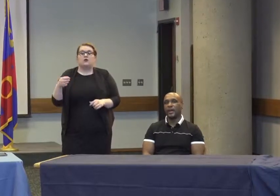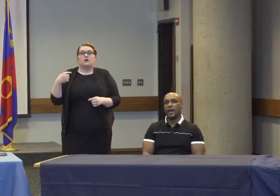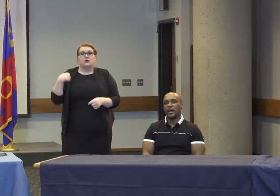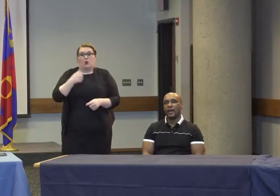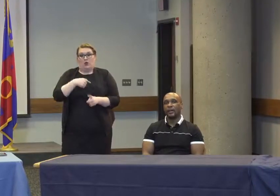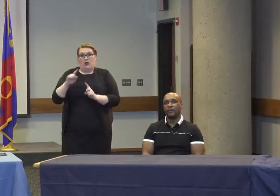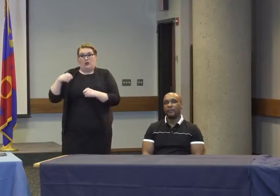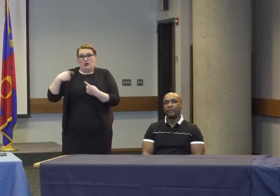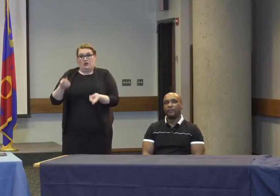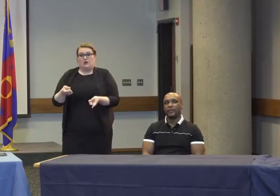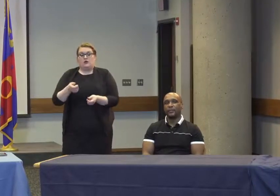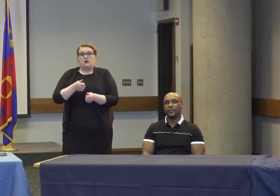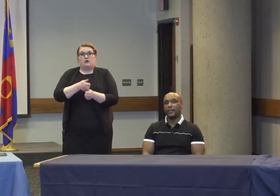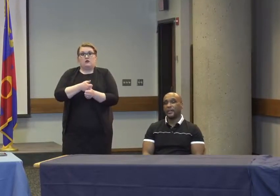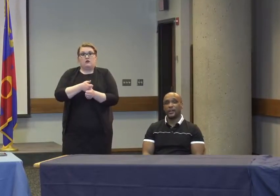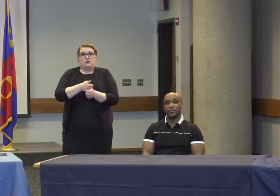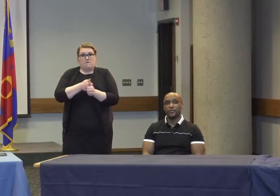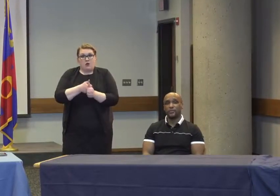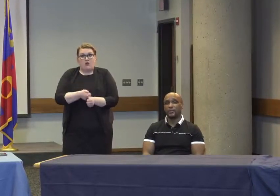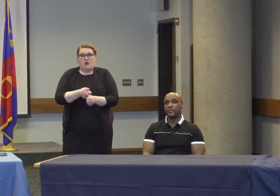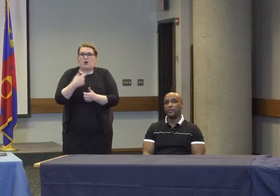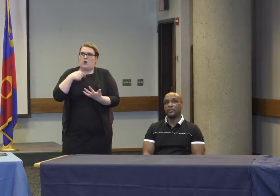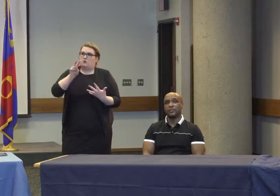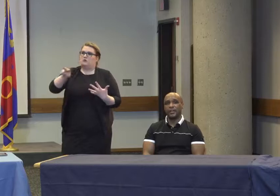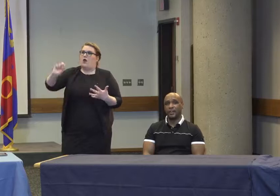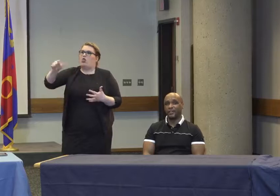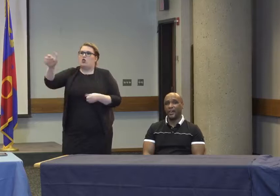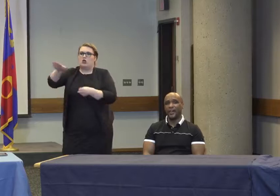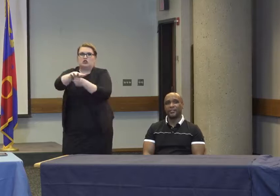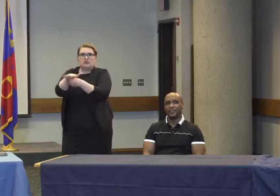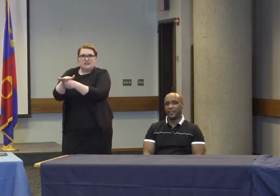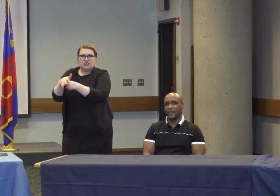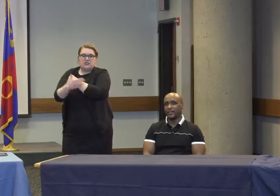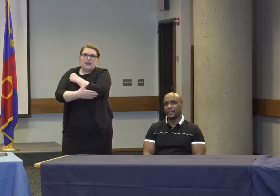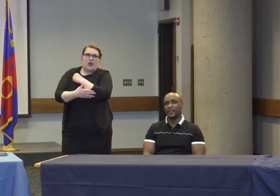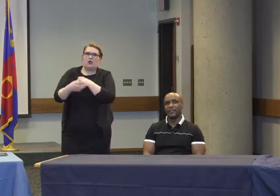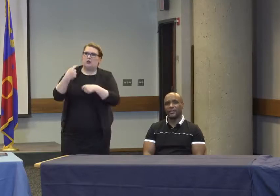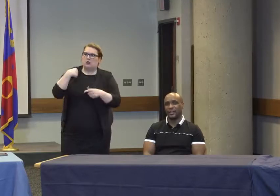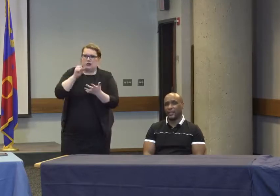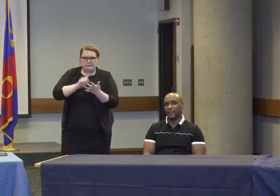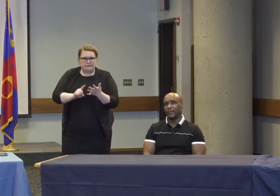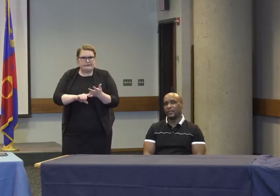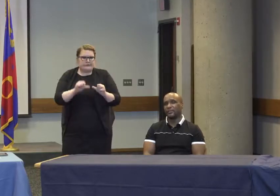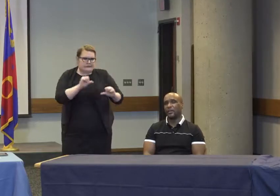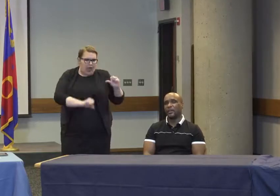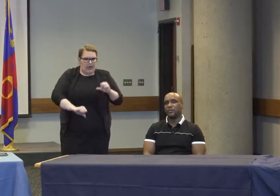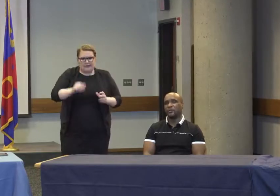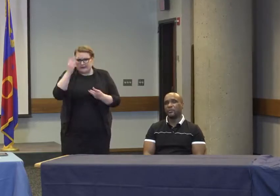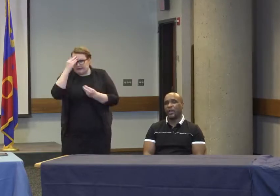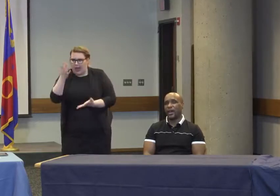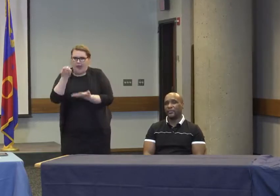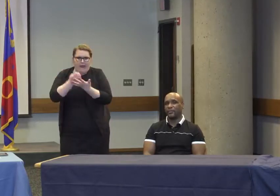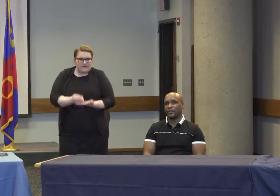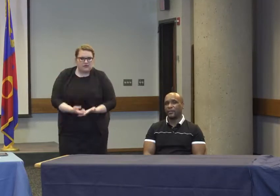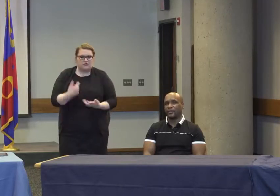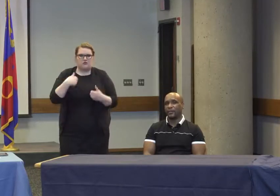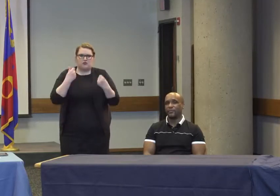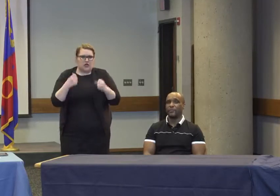following looking at other jurisdictions, looking at science, looking at data, looking at evidence to